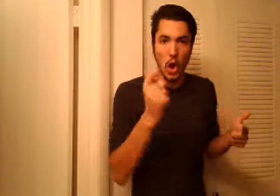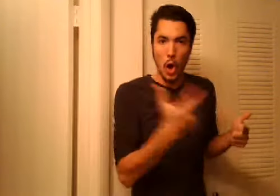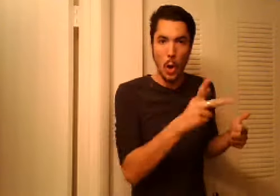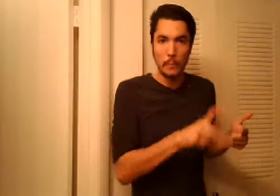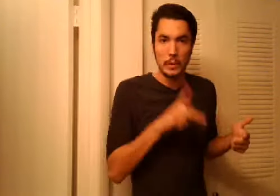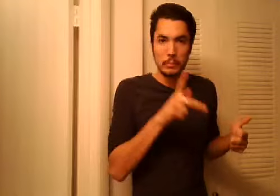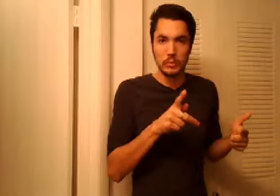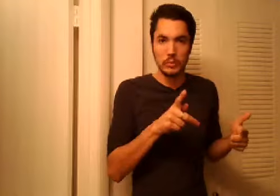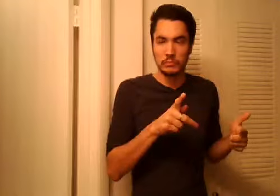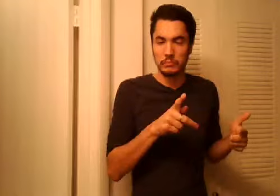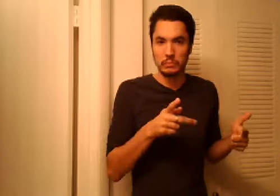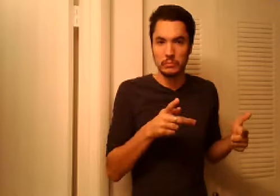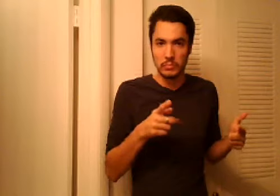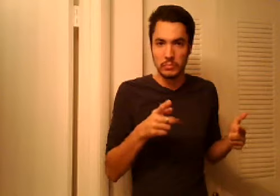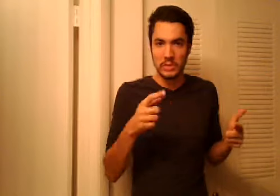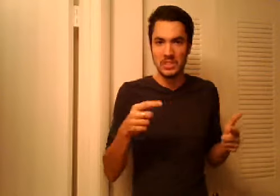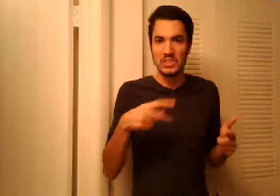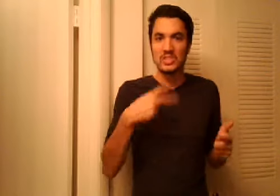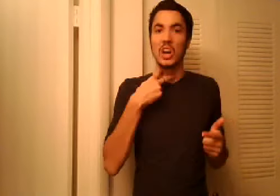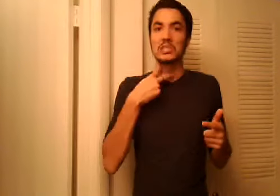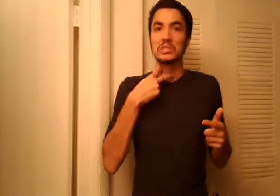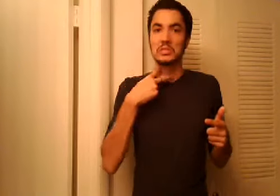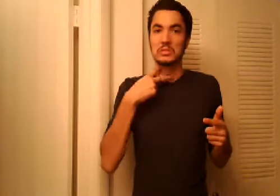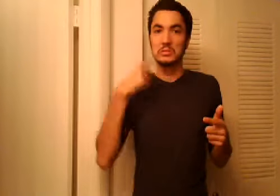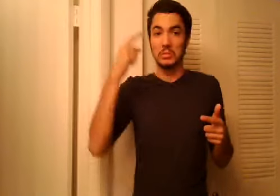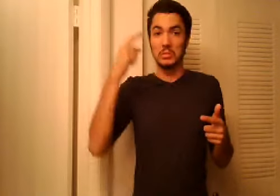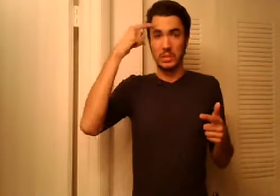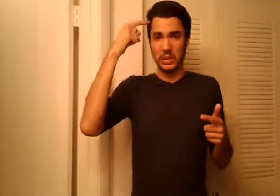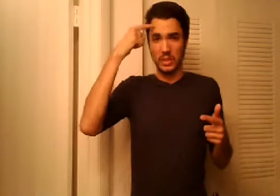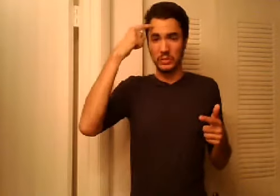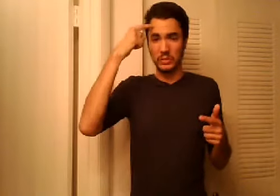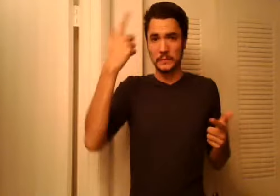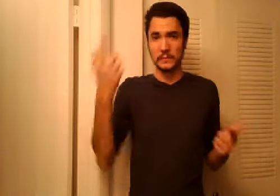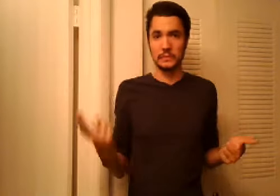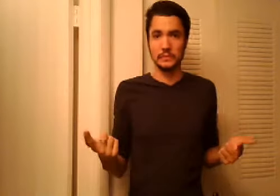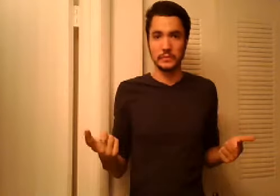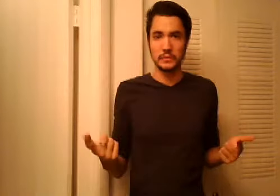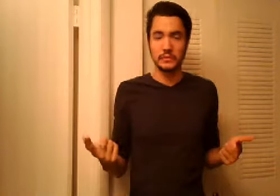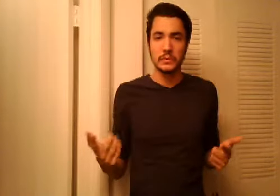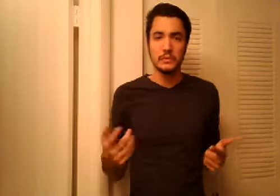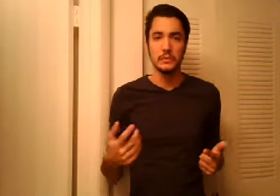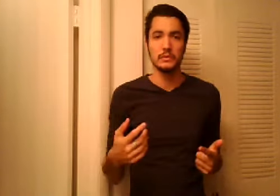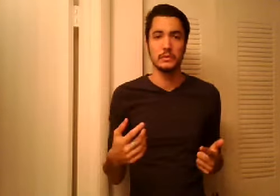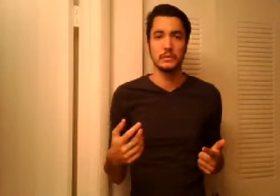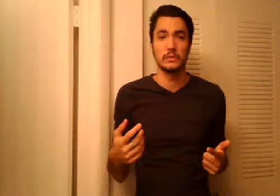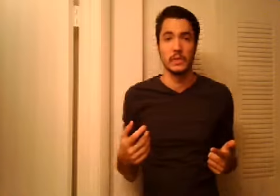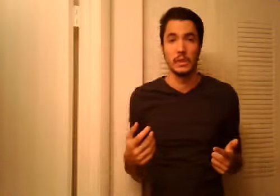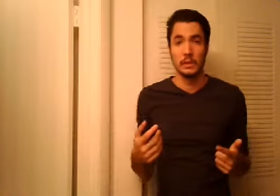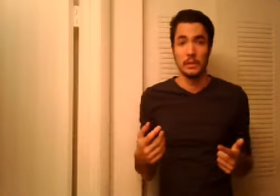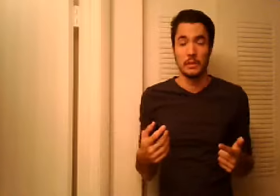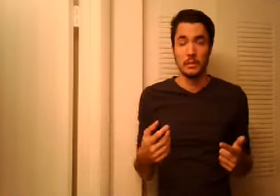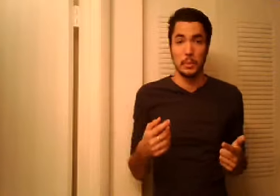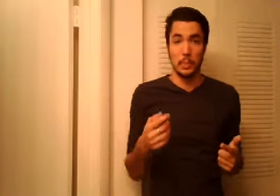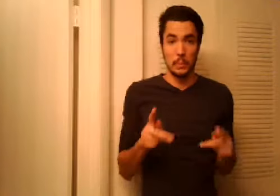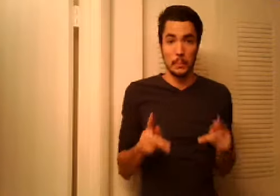assuming, let's say, that those who are in control of society, right, those who are running it, are somehow non-ideological, or outside of